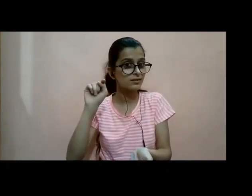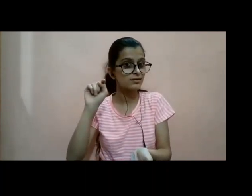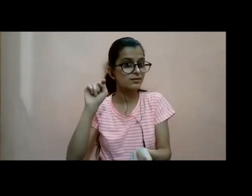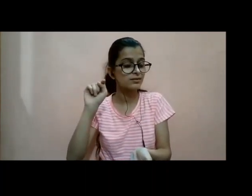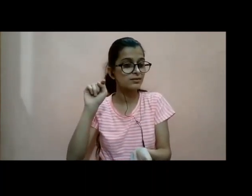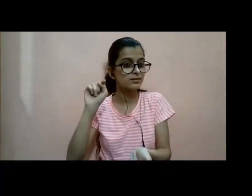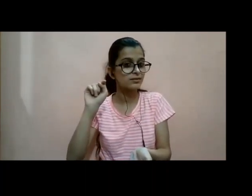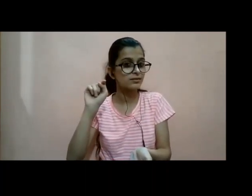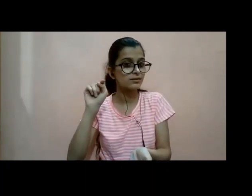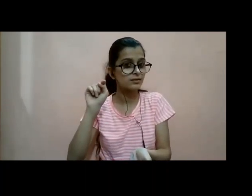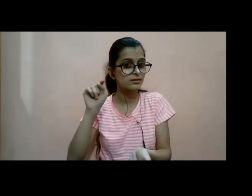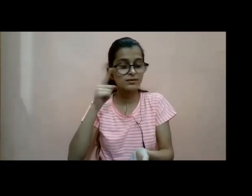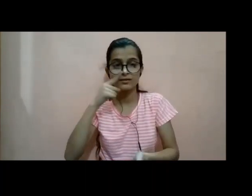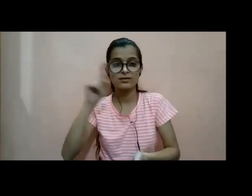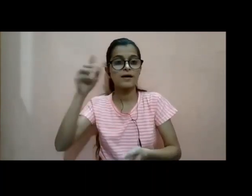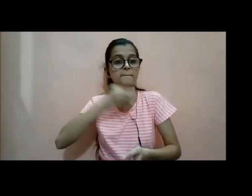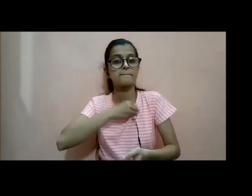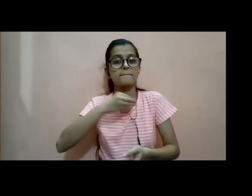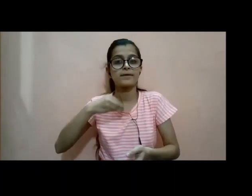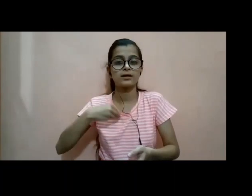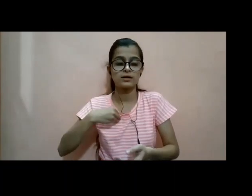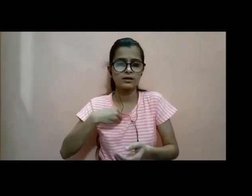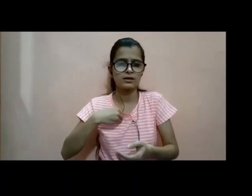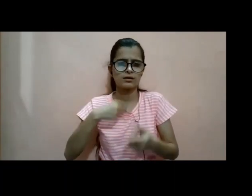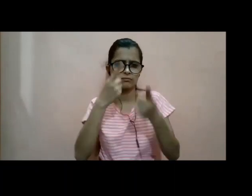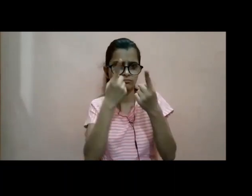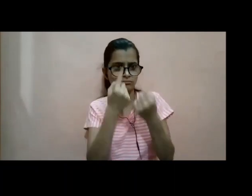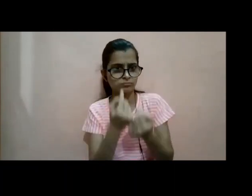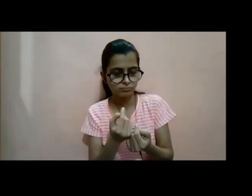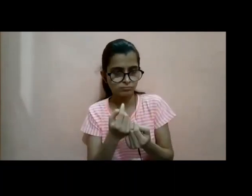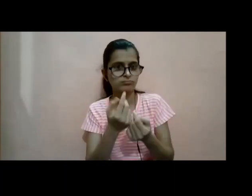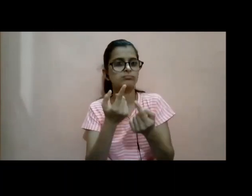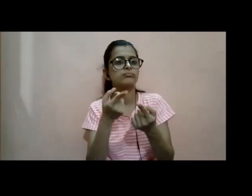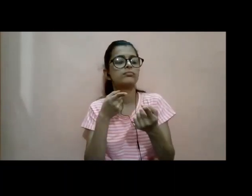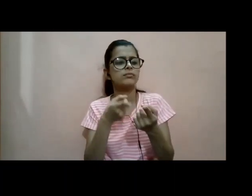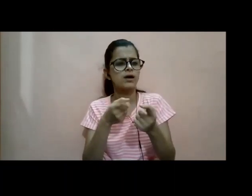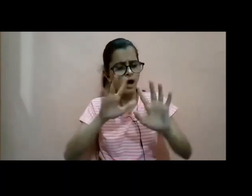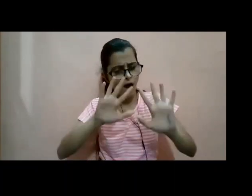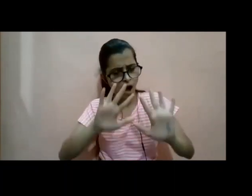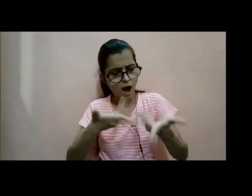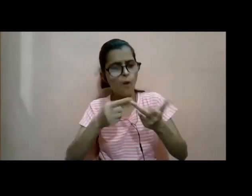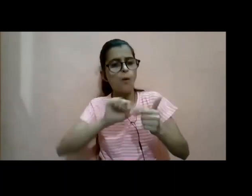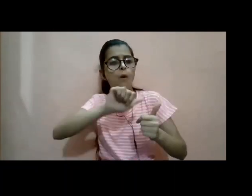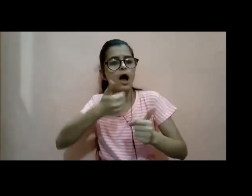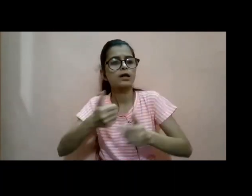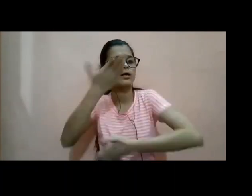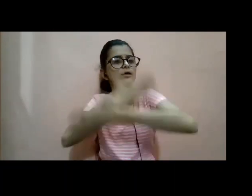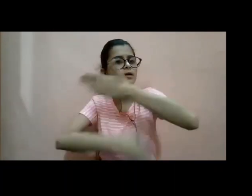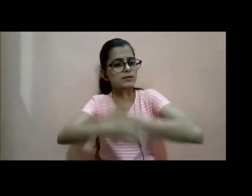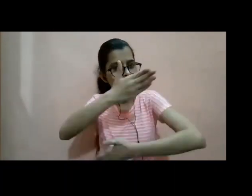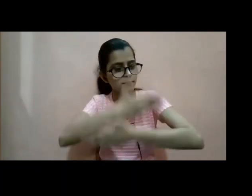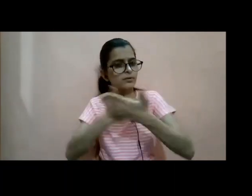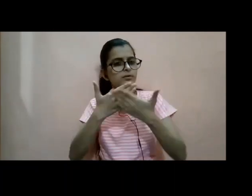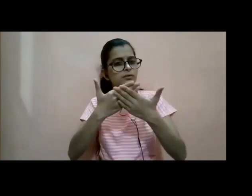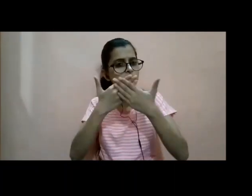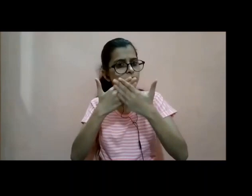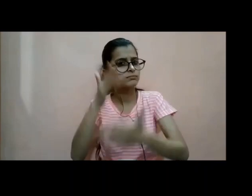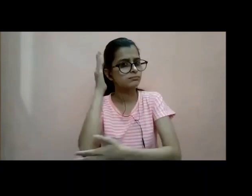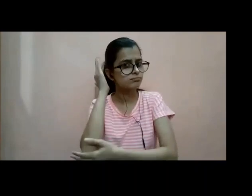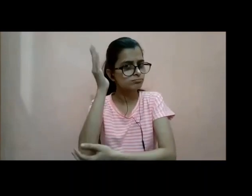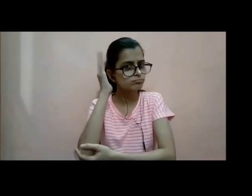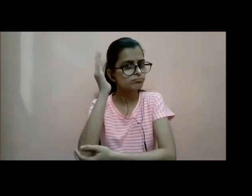she has to get medical treatment. So how, as a disability studies scholar, we